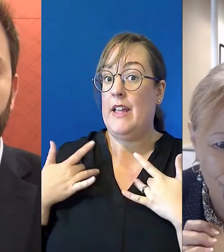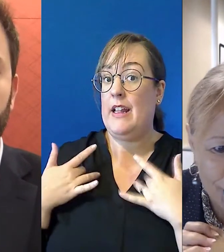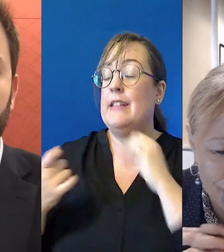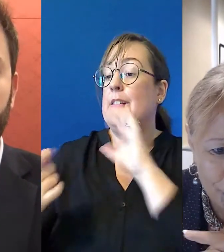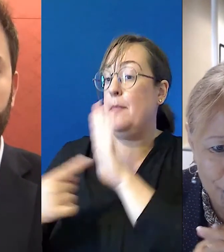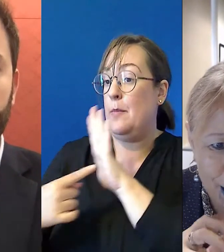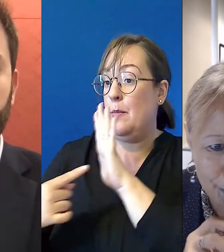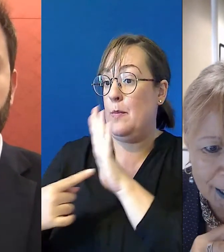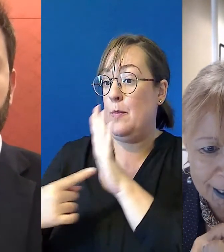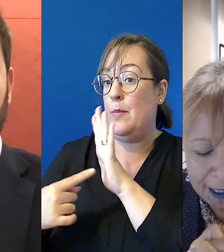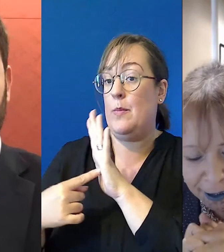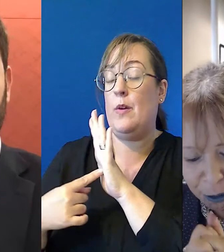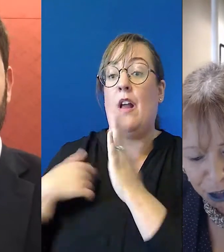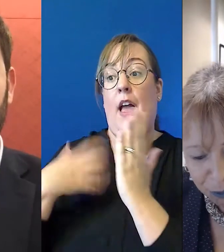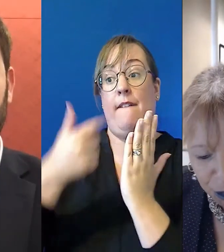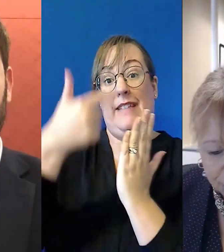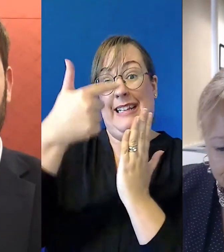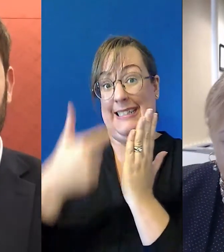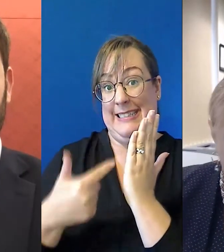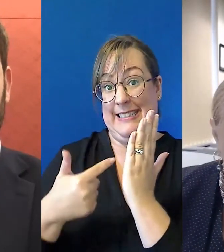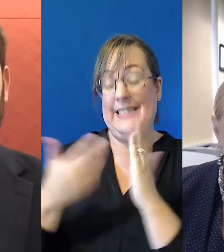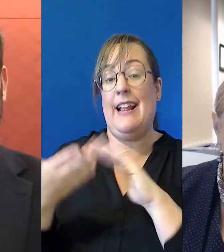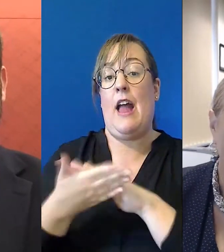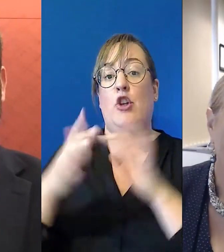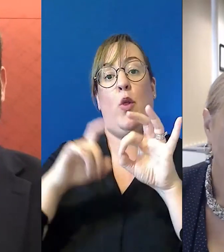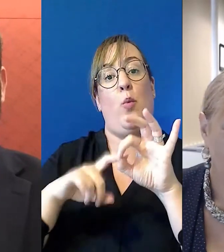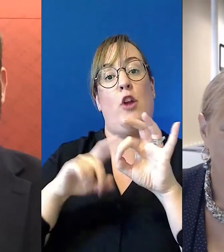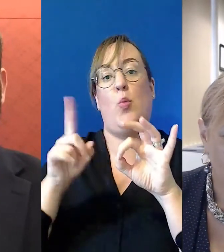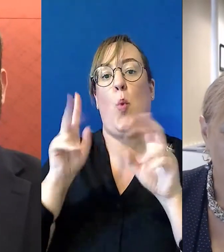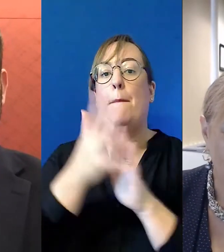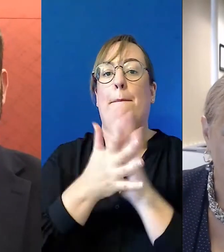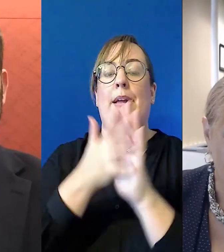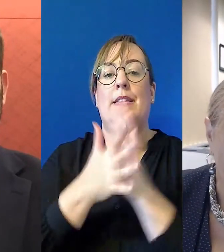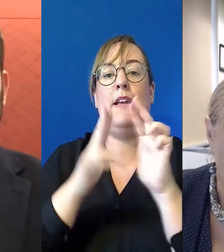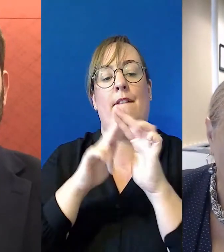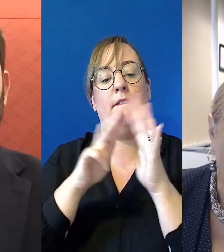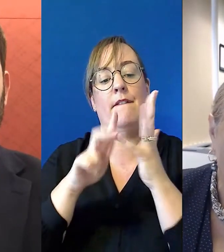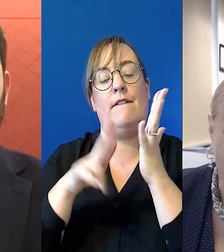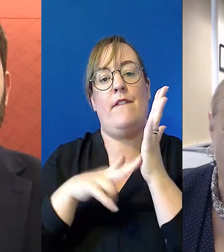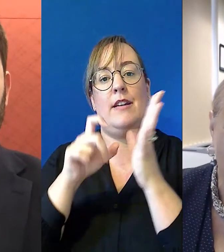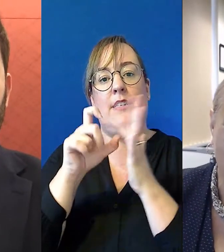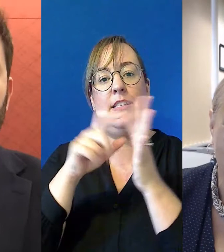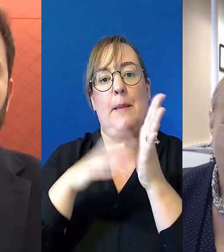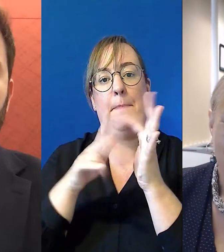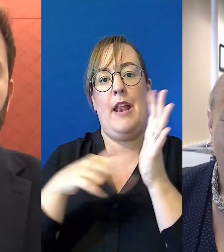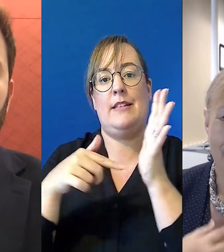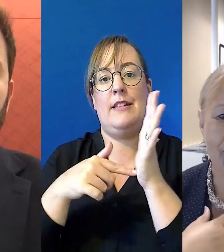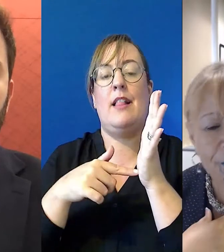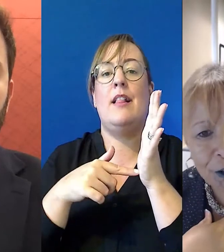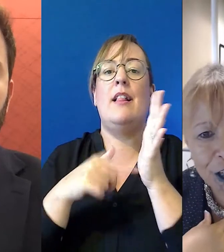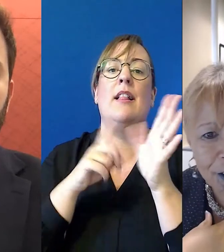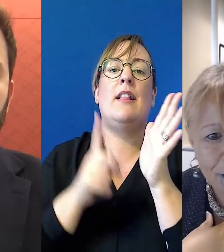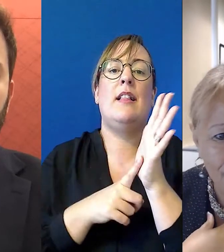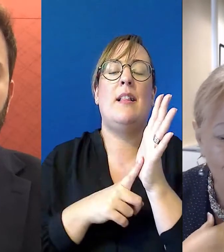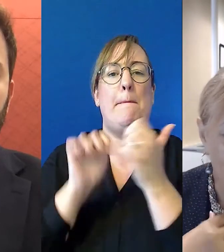together a list, and it was really basically under the question, what are the fundamentals to making partnerships work? And I thought, well, it's easy